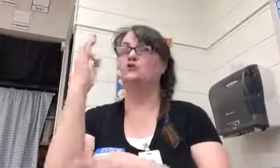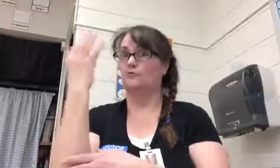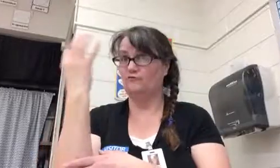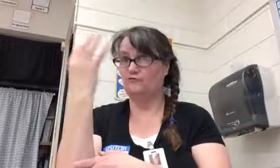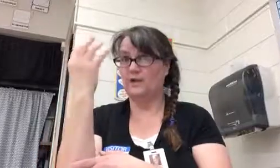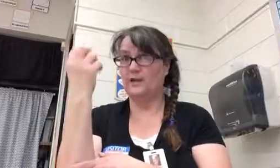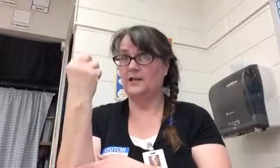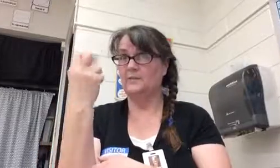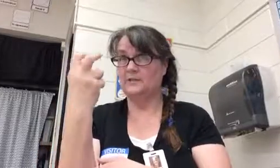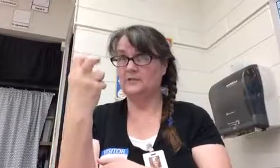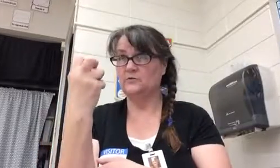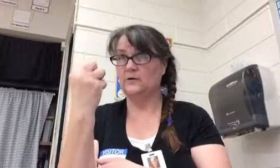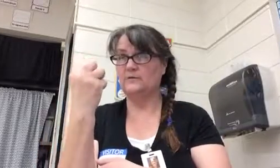12th. Saturday will be the